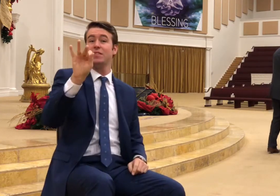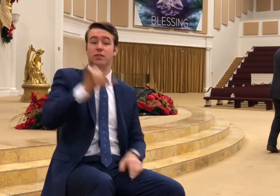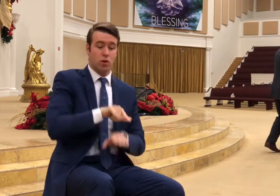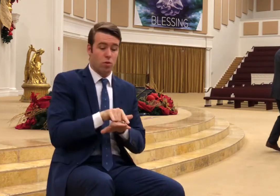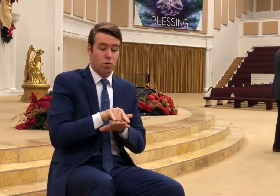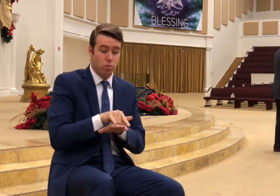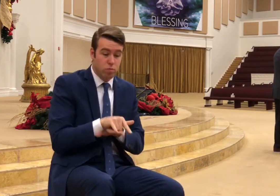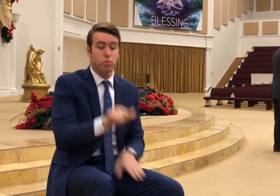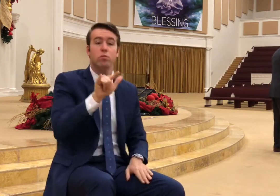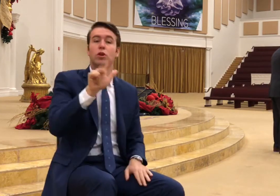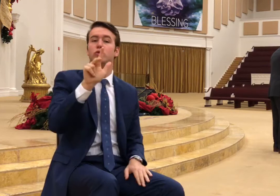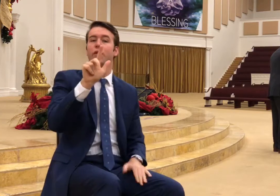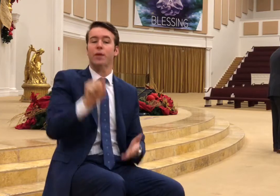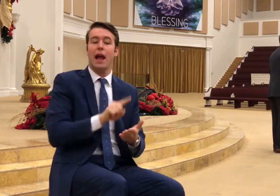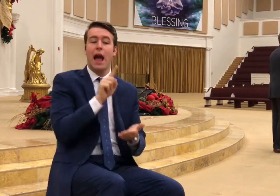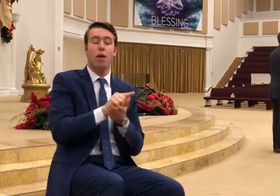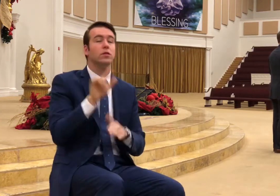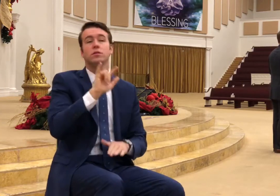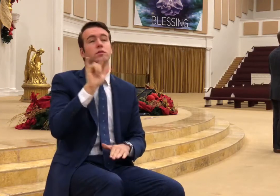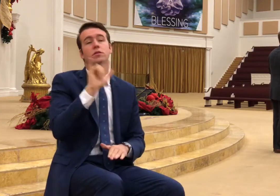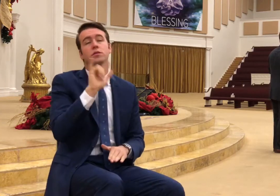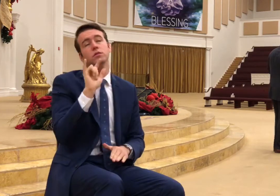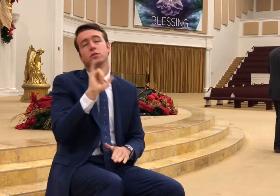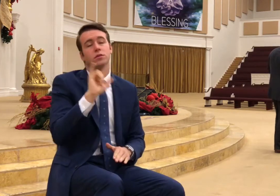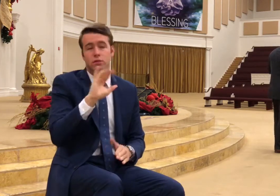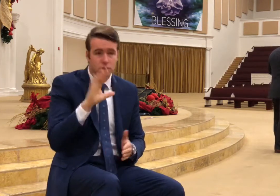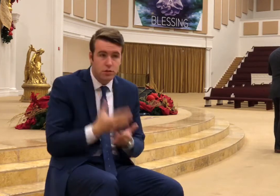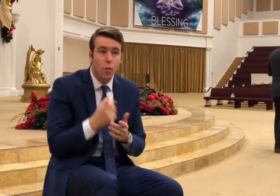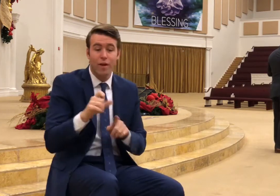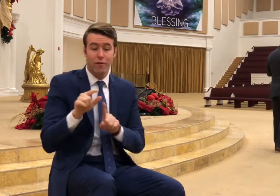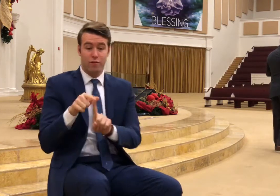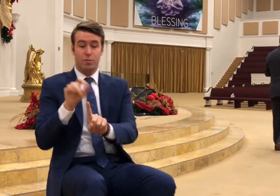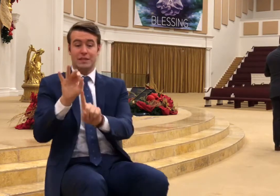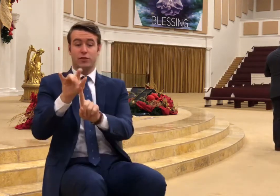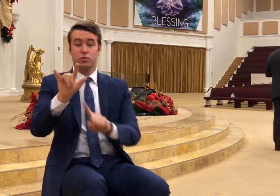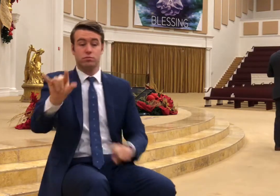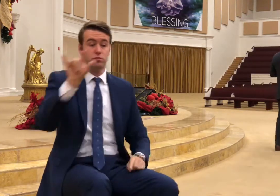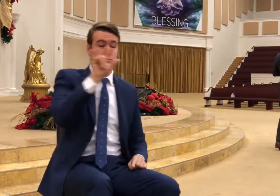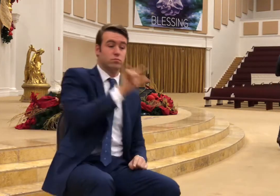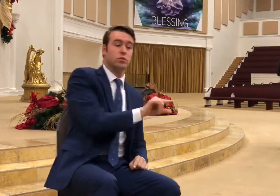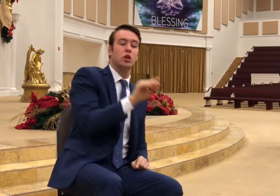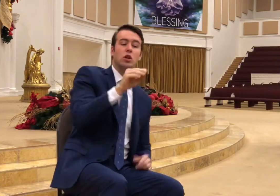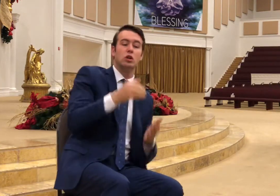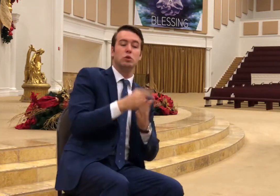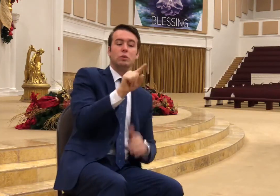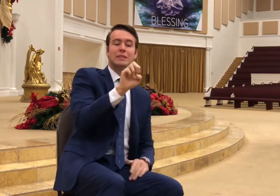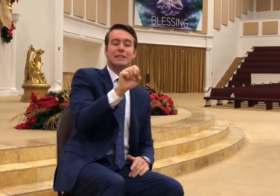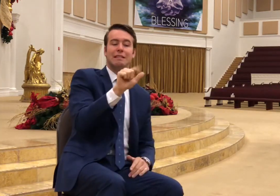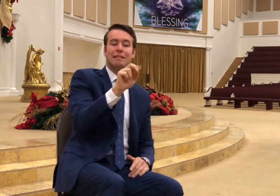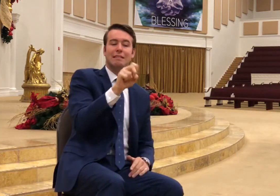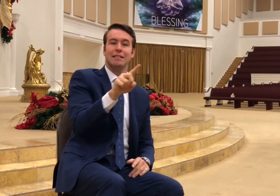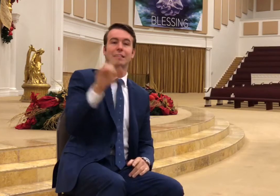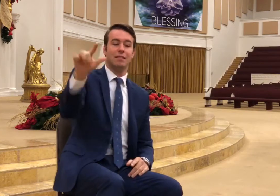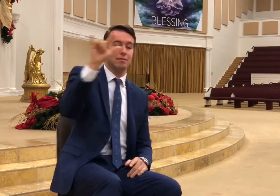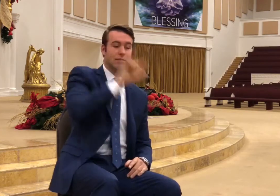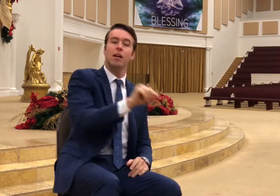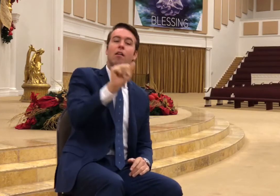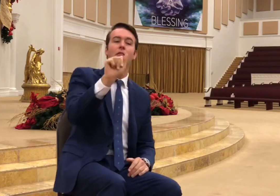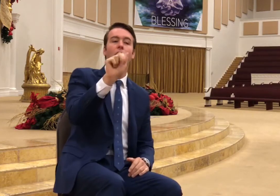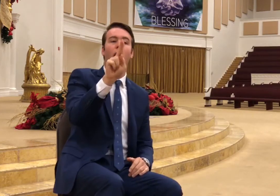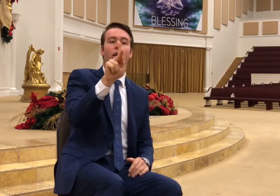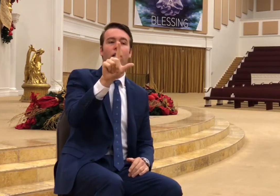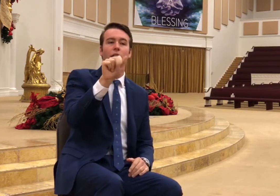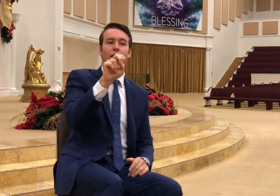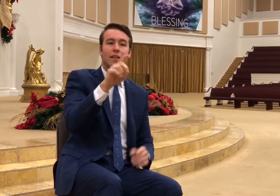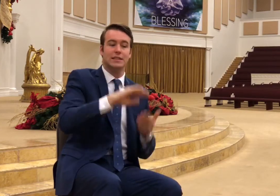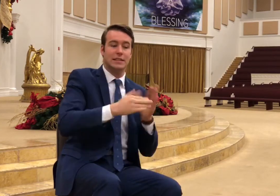Francisco to get there. We had to fly to Auckland, New Zealand, and we had about a